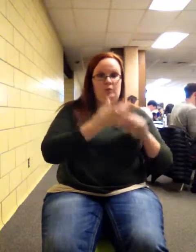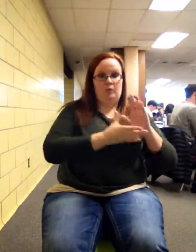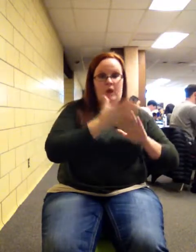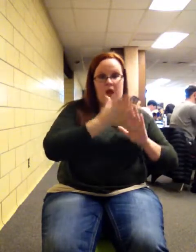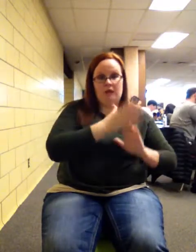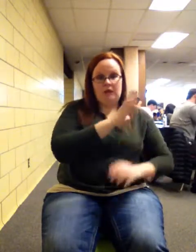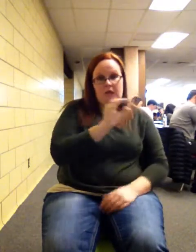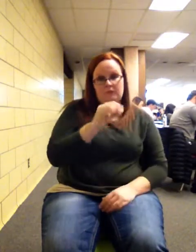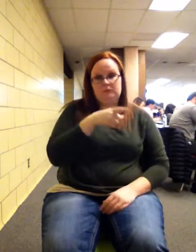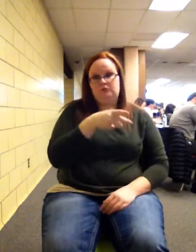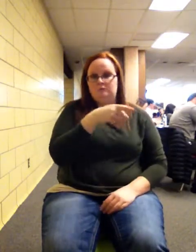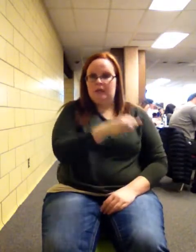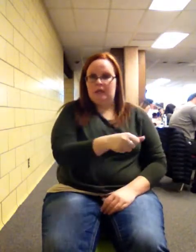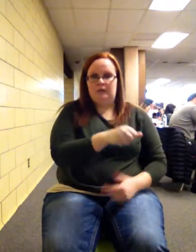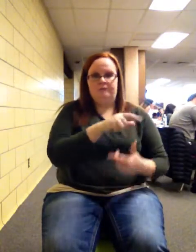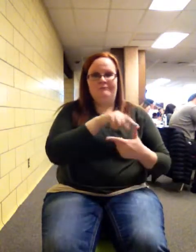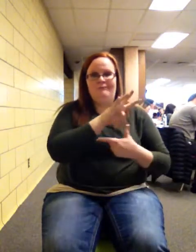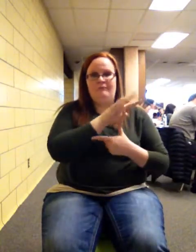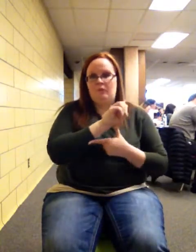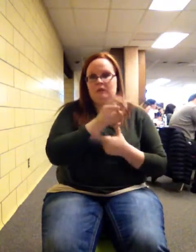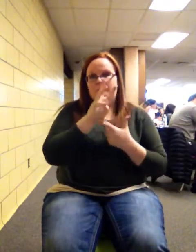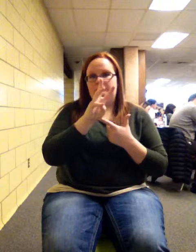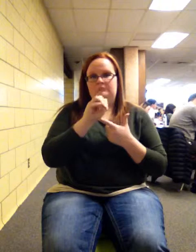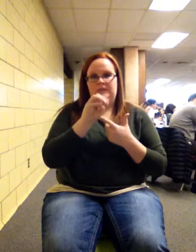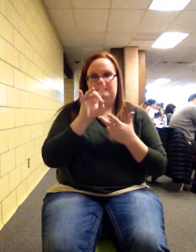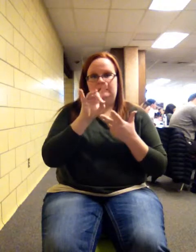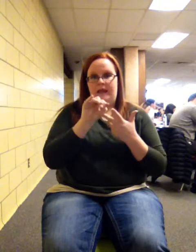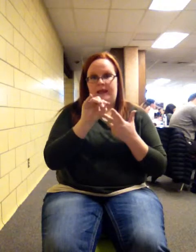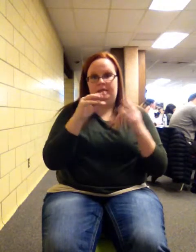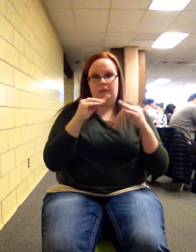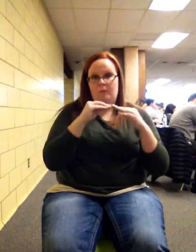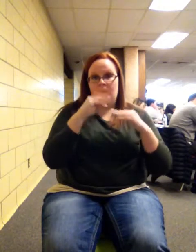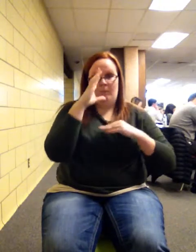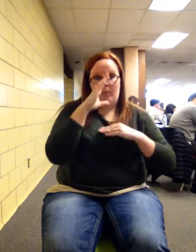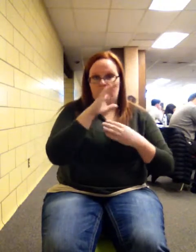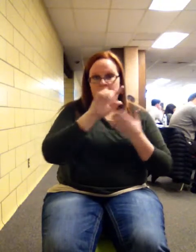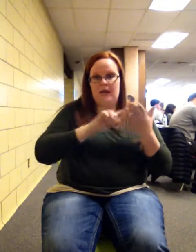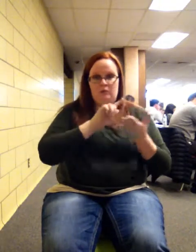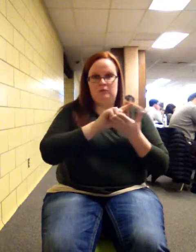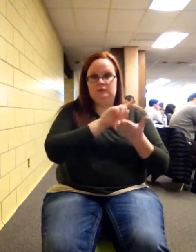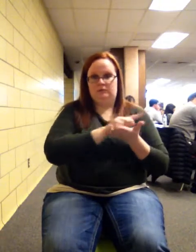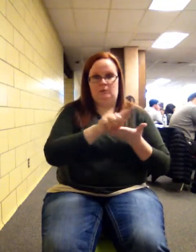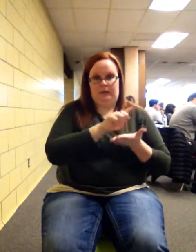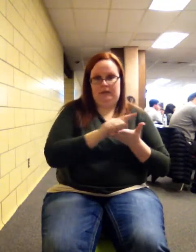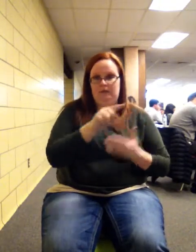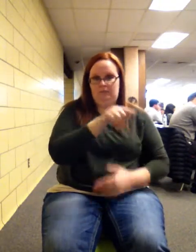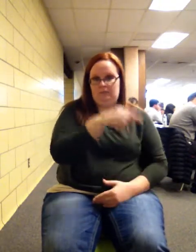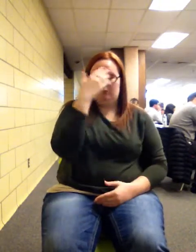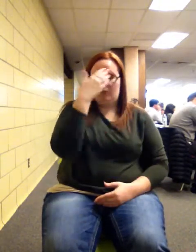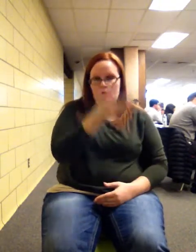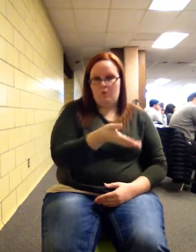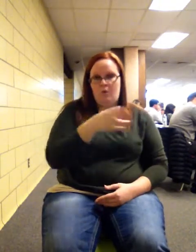spending 40, 60, 80 more hours a week running your company, maybe you don't know who the net savers are that have money that they